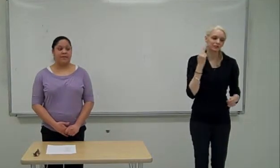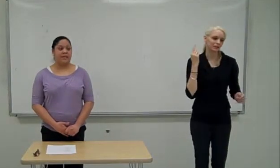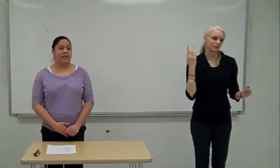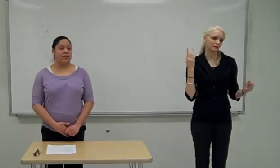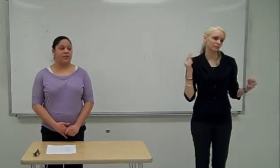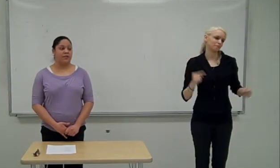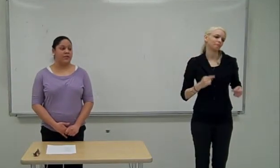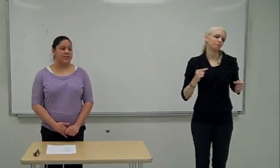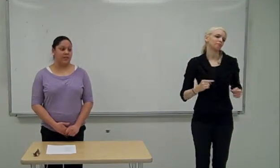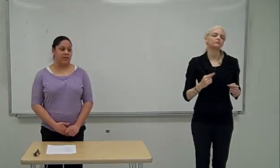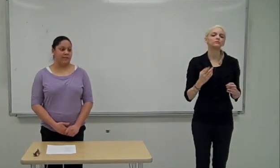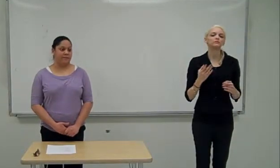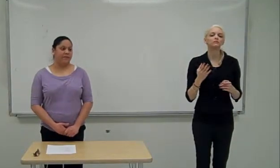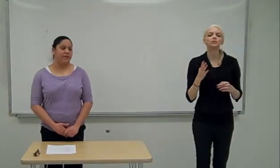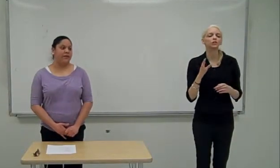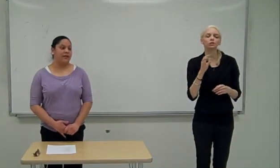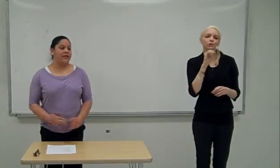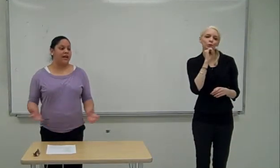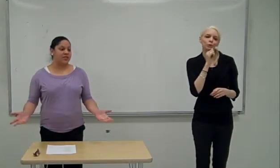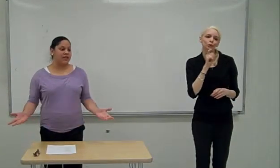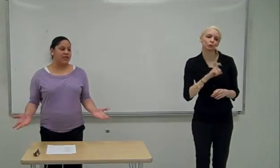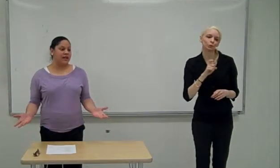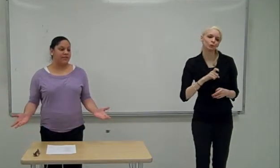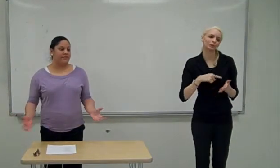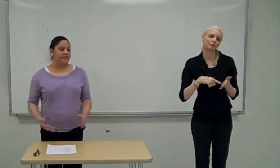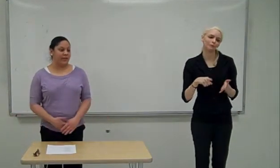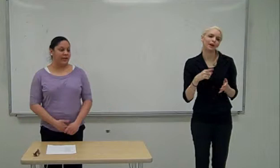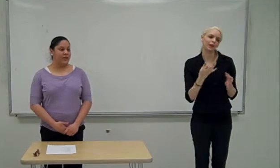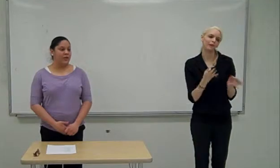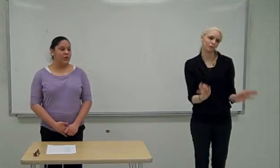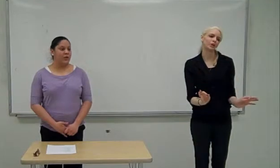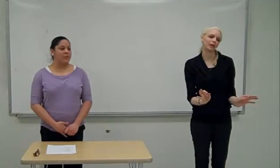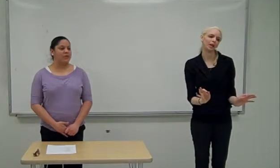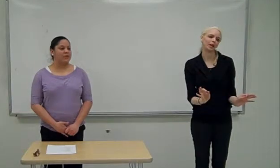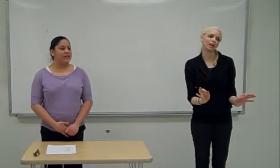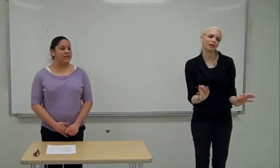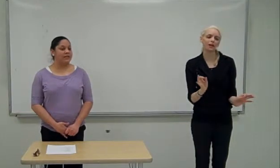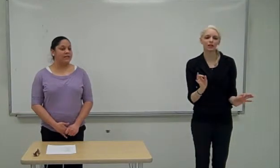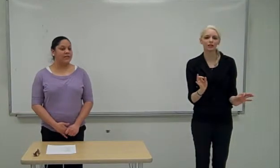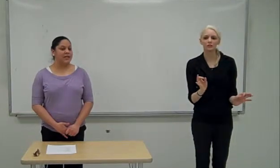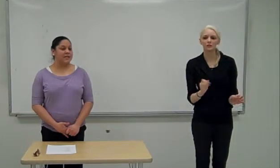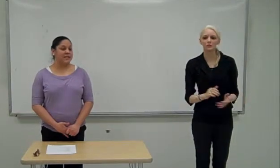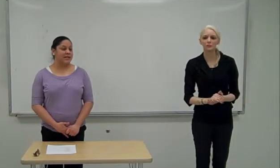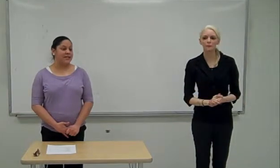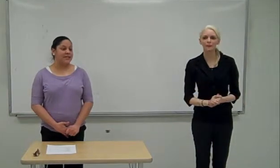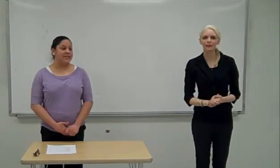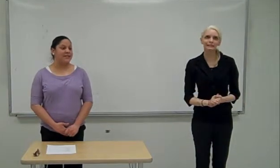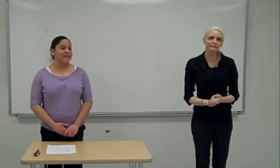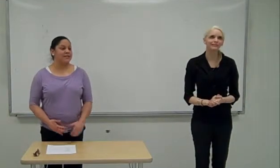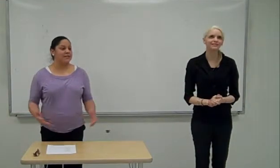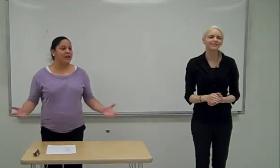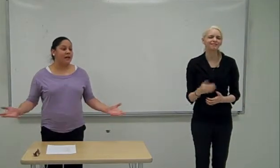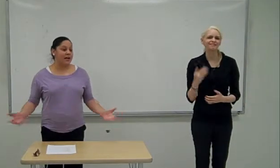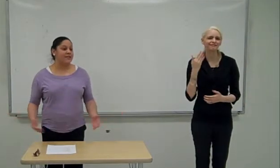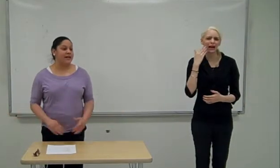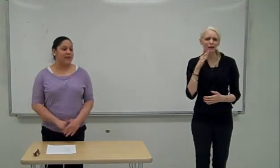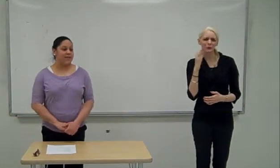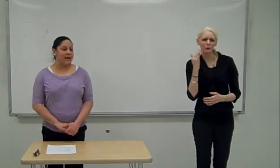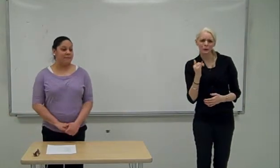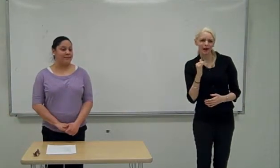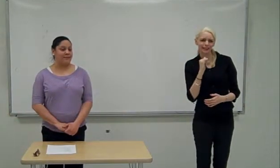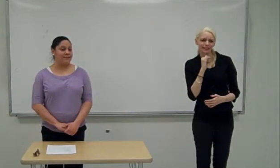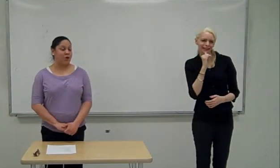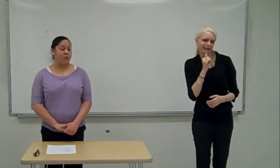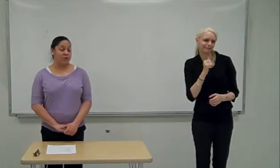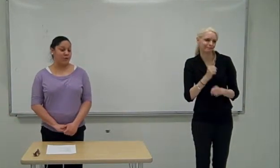pay for the telephone or TV. They actually get it for free, which really doesn't sometimes make sense, because a lot of the times